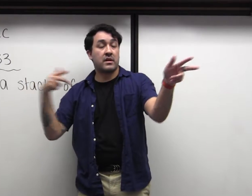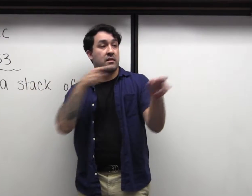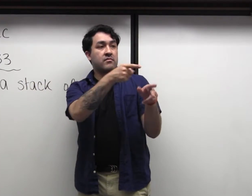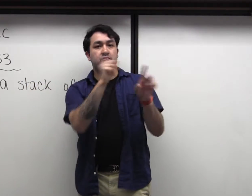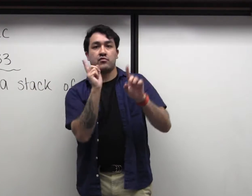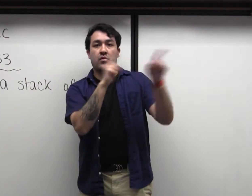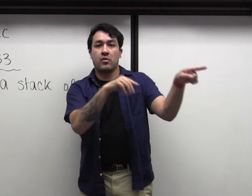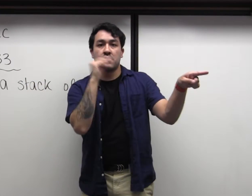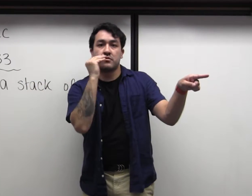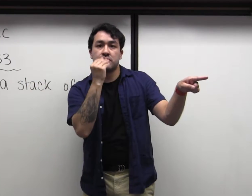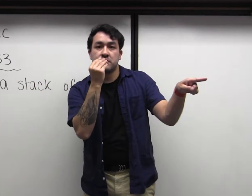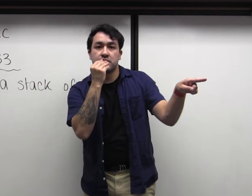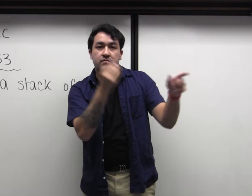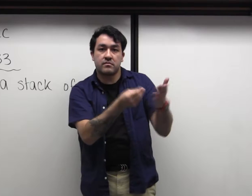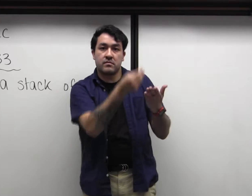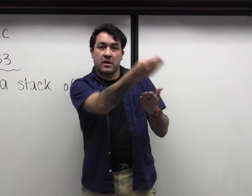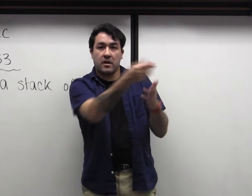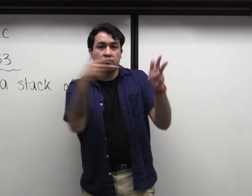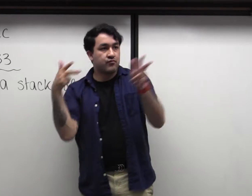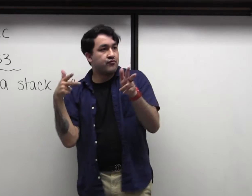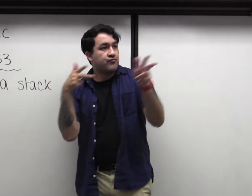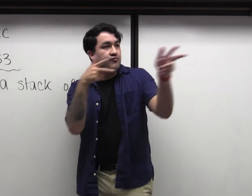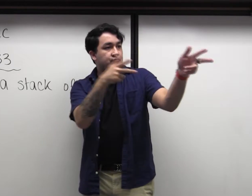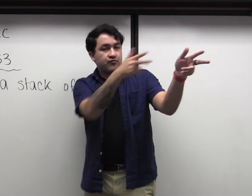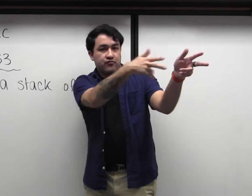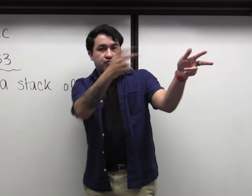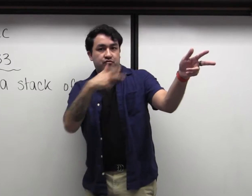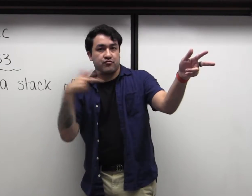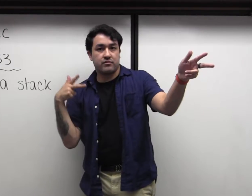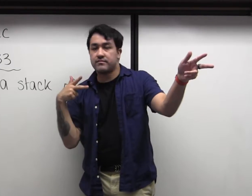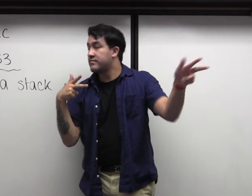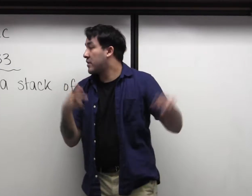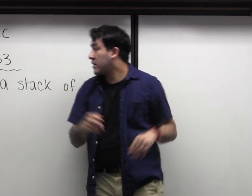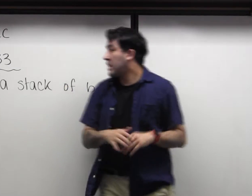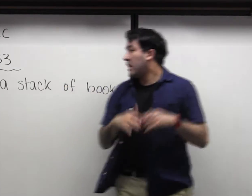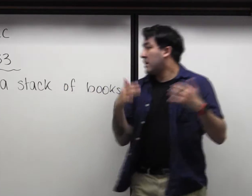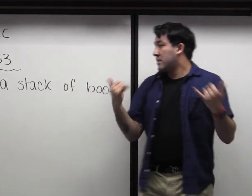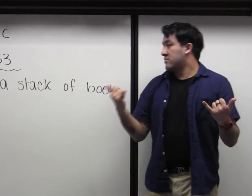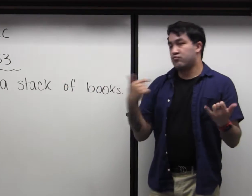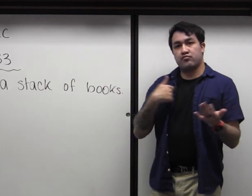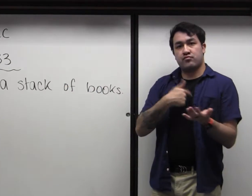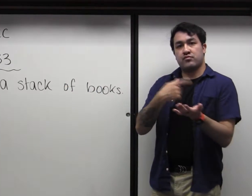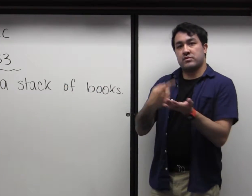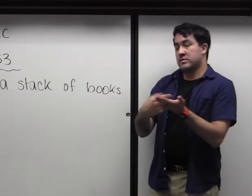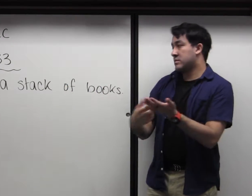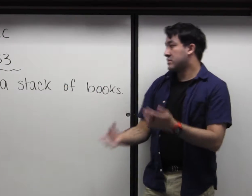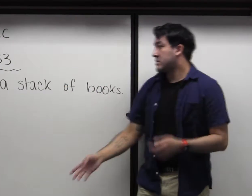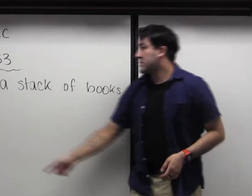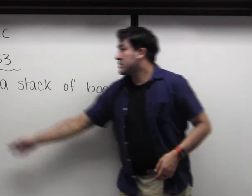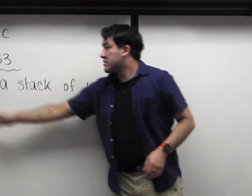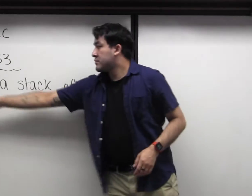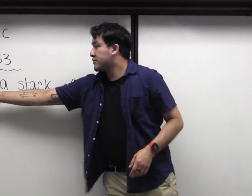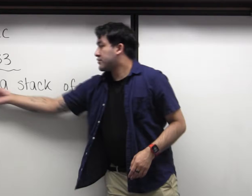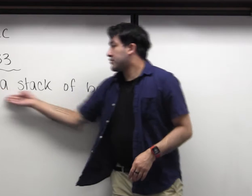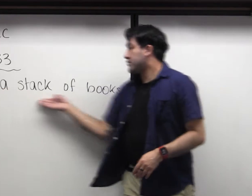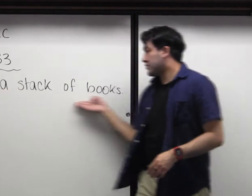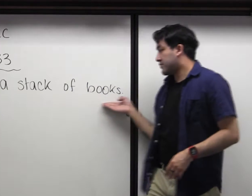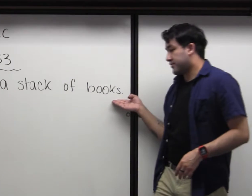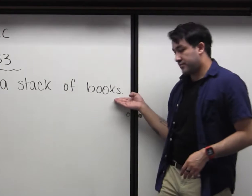they're at a restaurant or going somewhere, and therefore they're lined up to go through the drive-thru or whatever. And so in this video, we're going to be